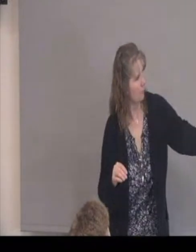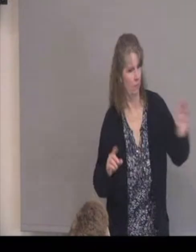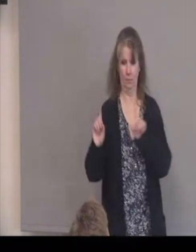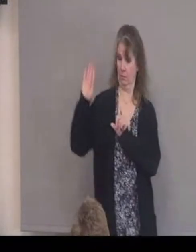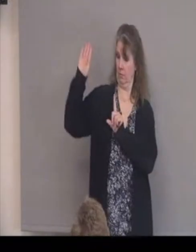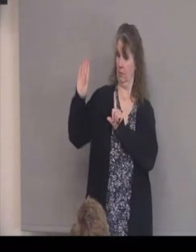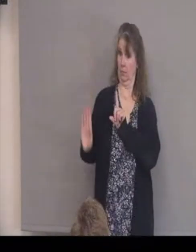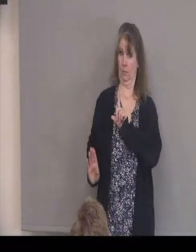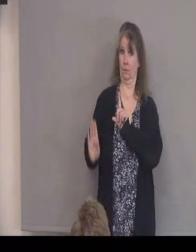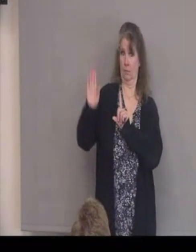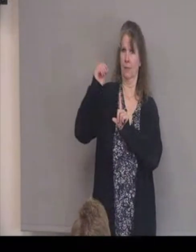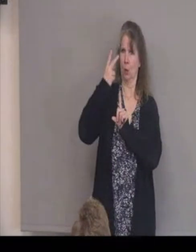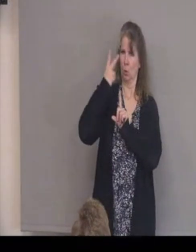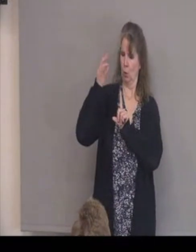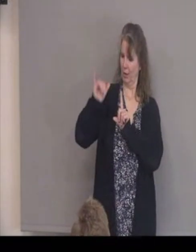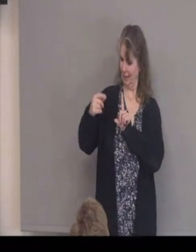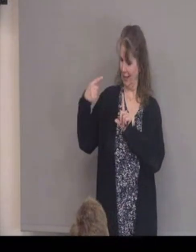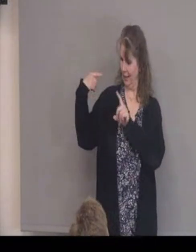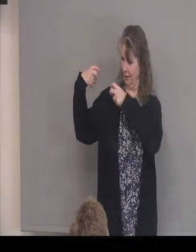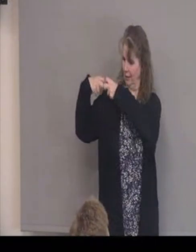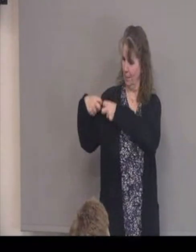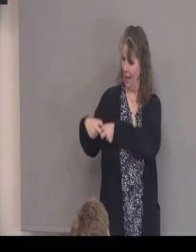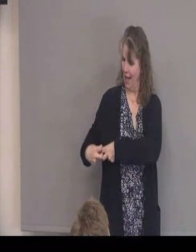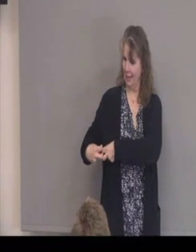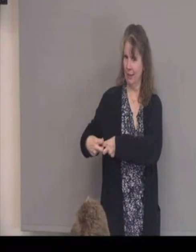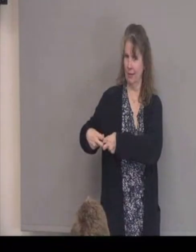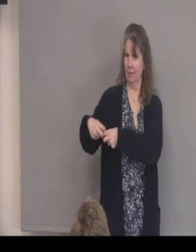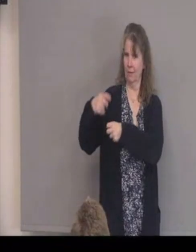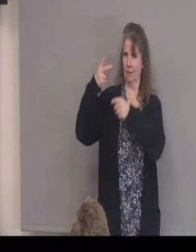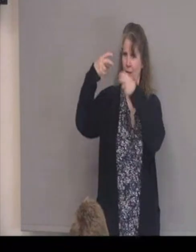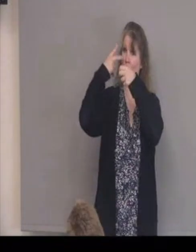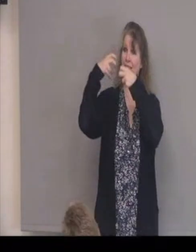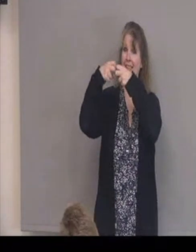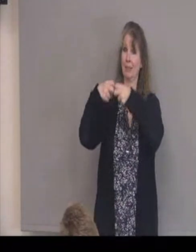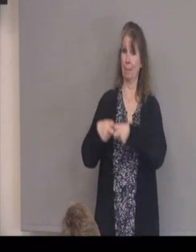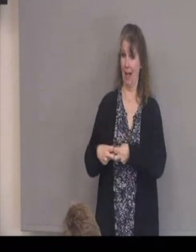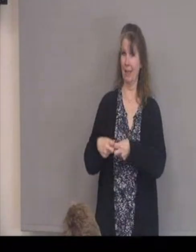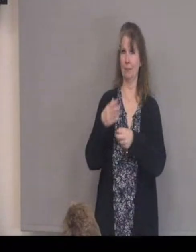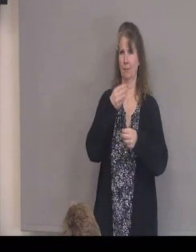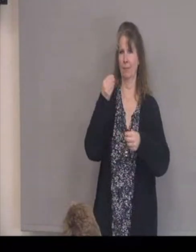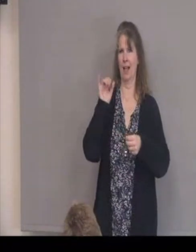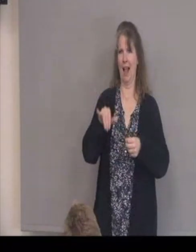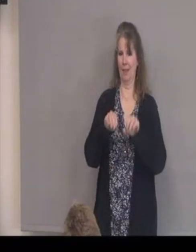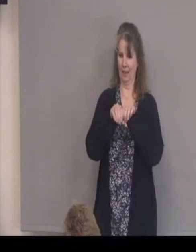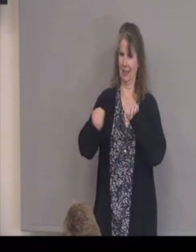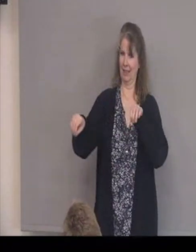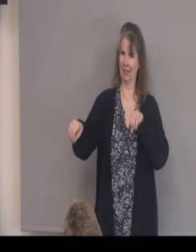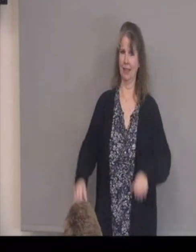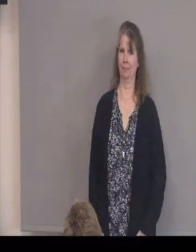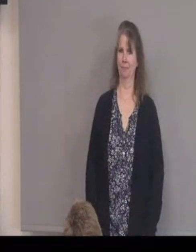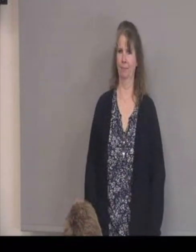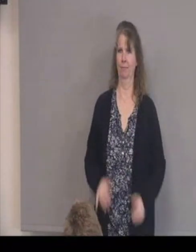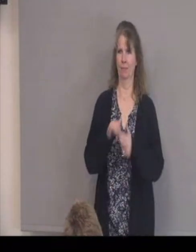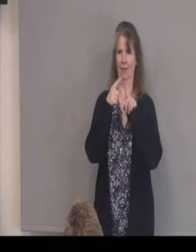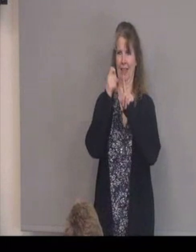And then in the rightmost picture is the coronal plane, sagittal plane. where you can see